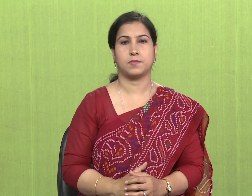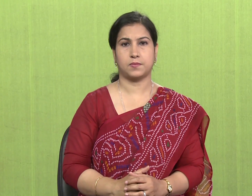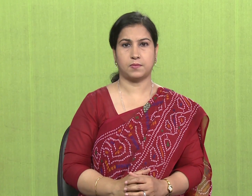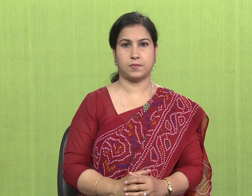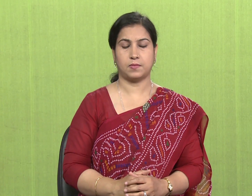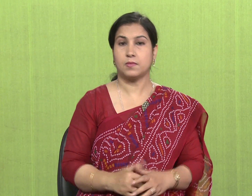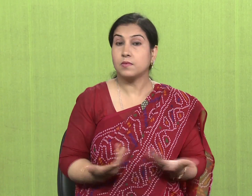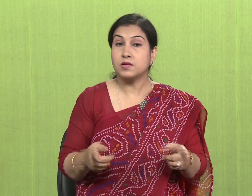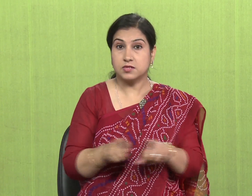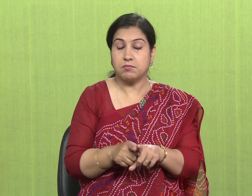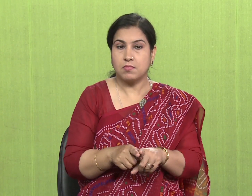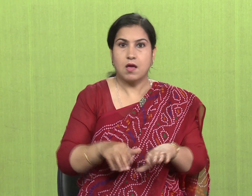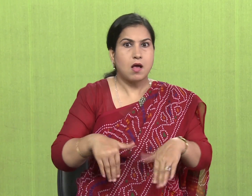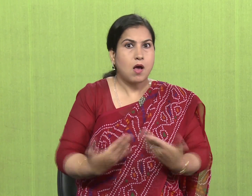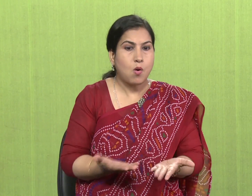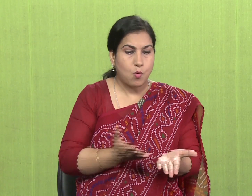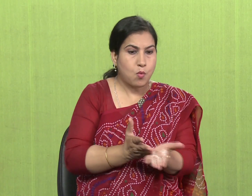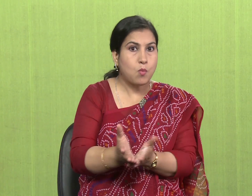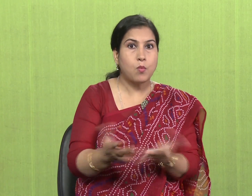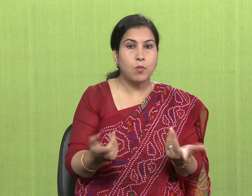and the manner in which they are being